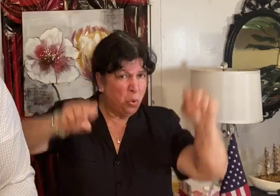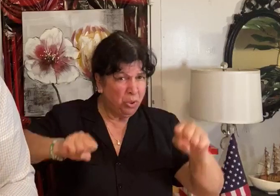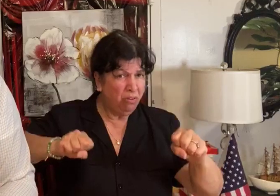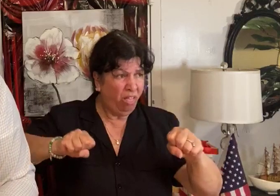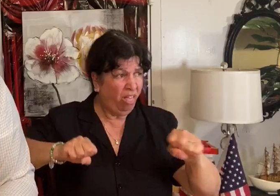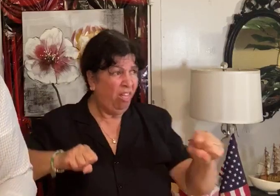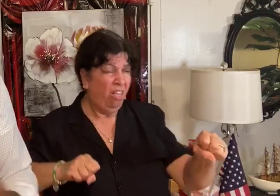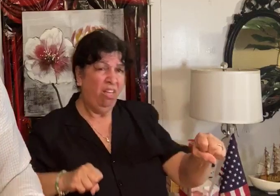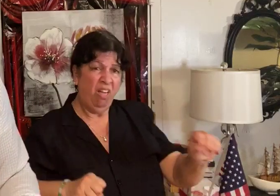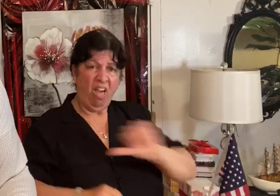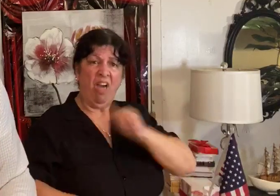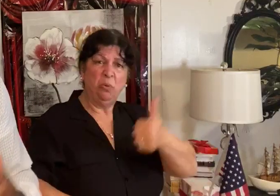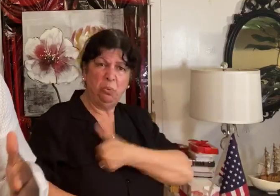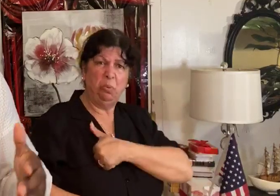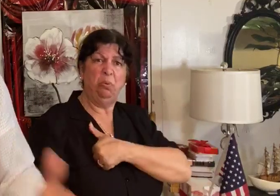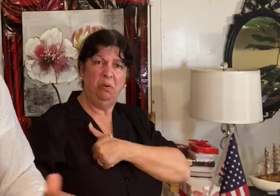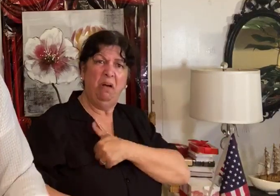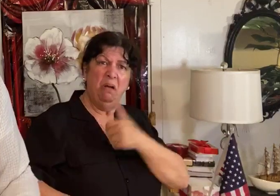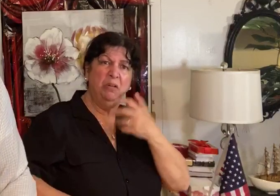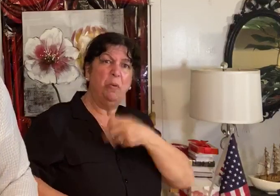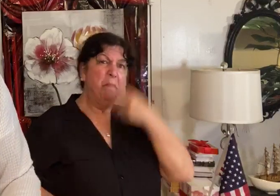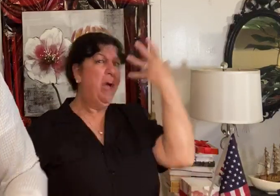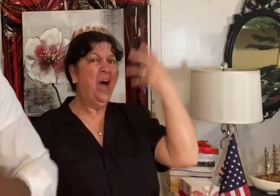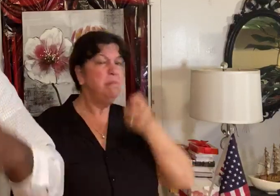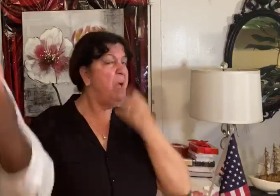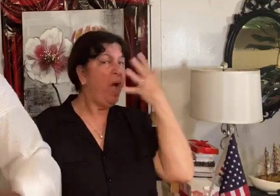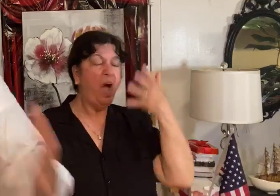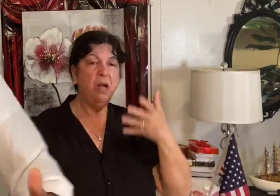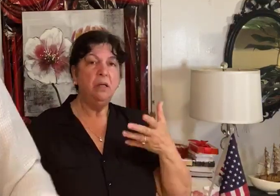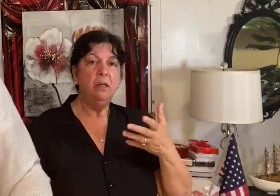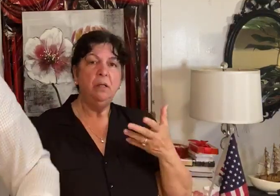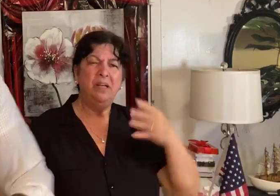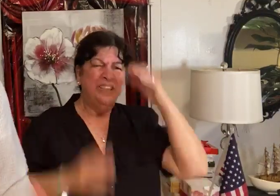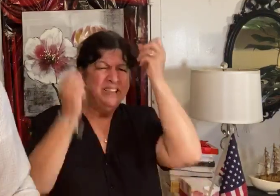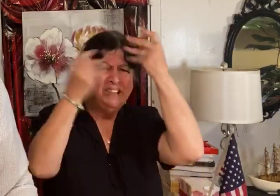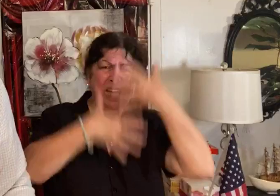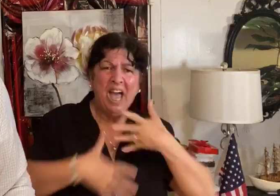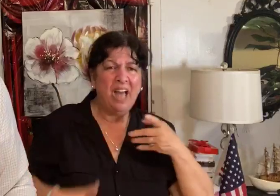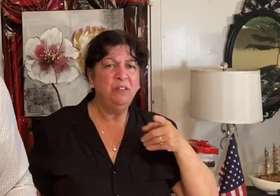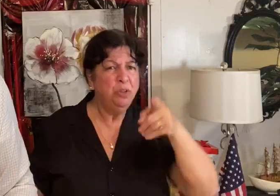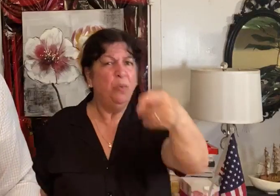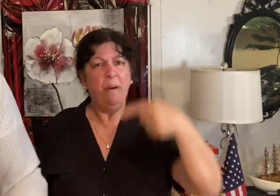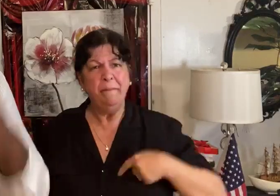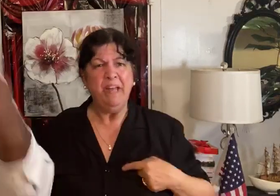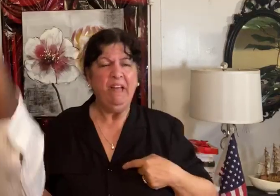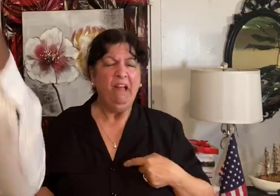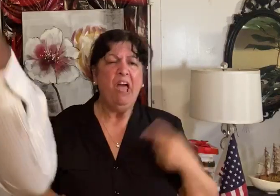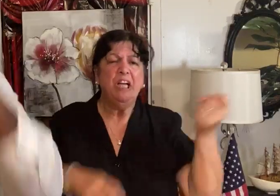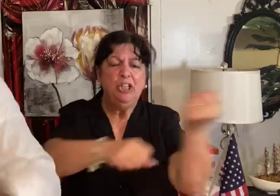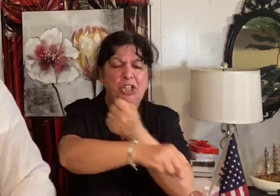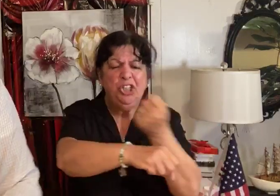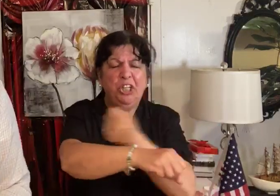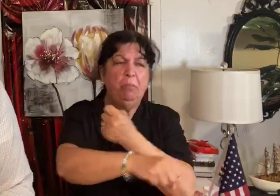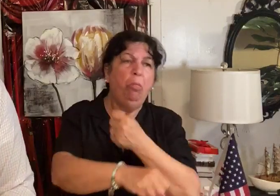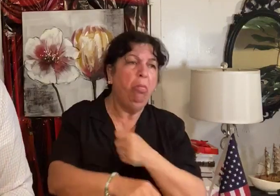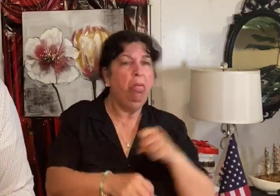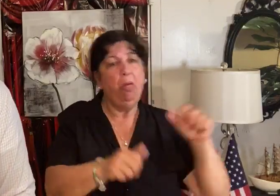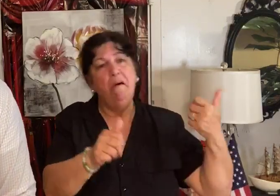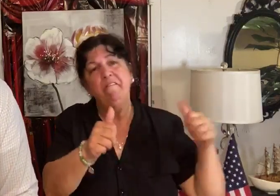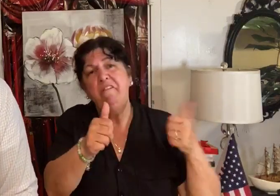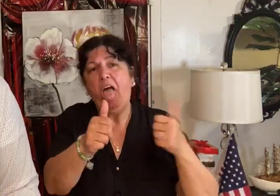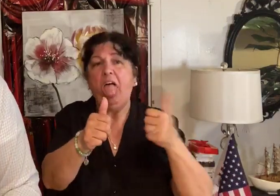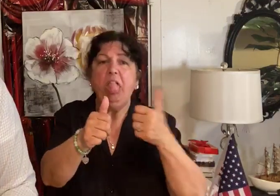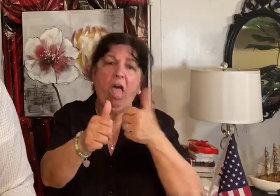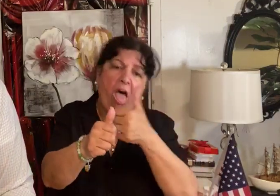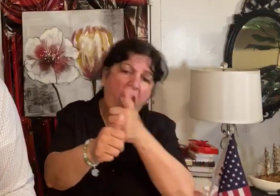angry. And sadly, so many of us followed like little sheep and did what the news networks